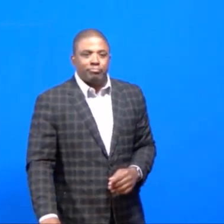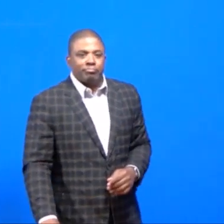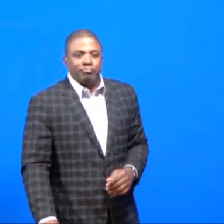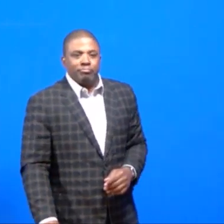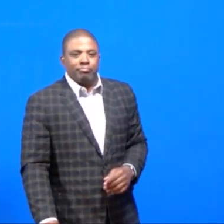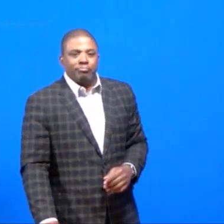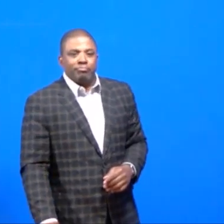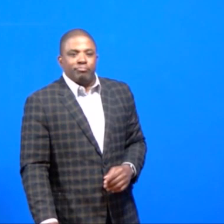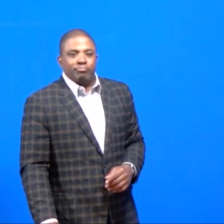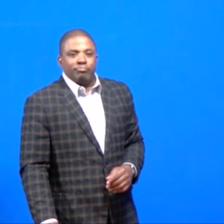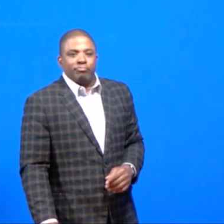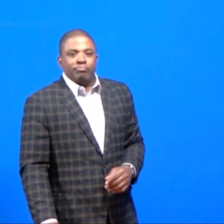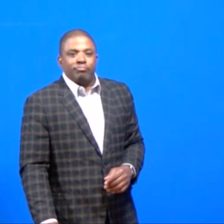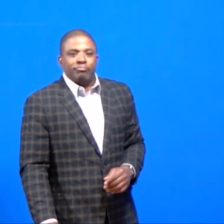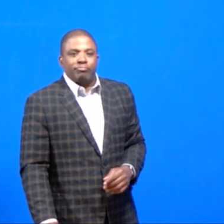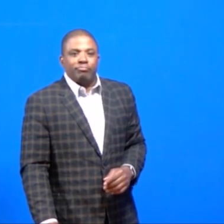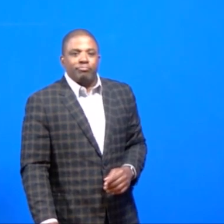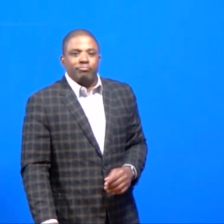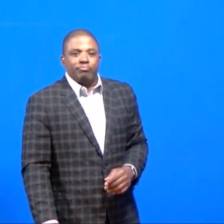Joshua saw that they were all in agreement.